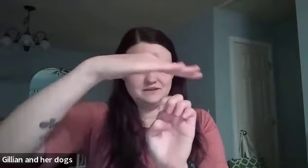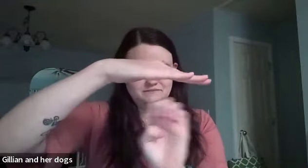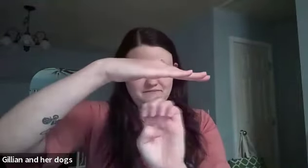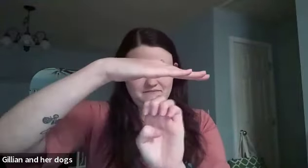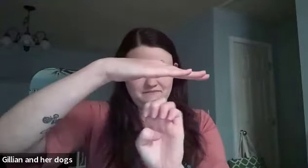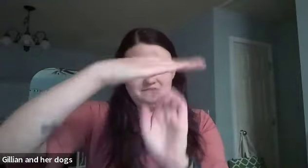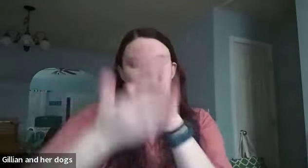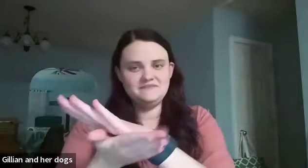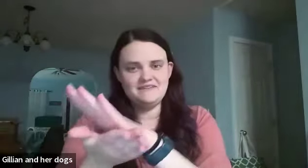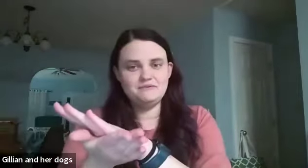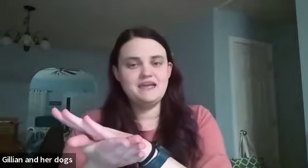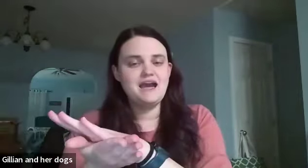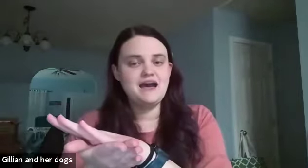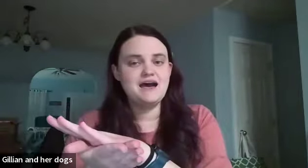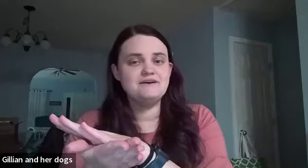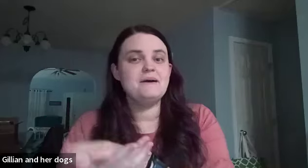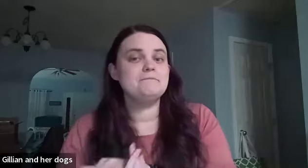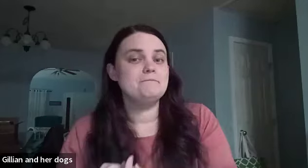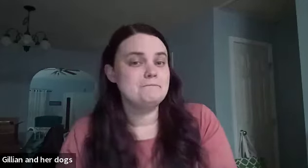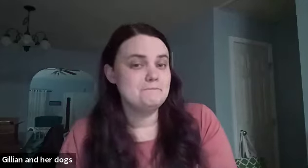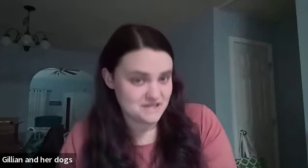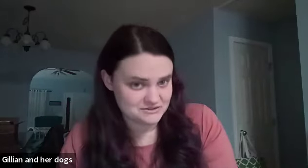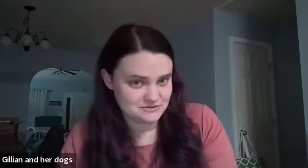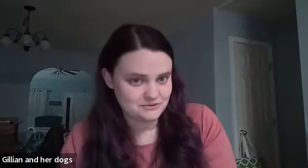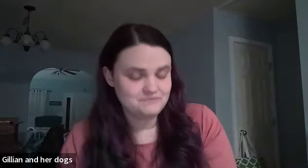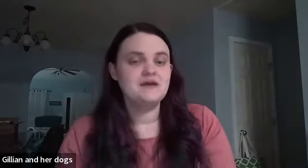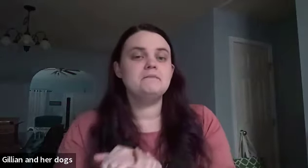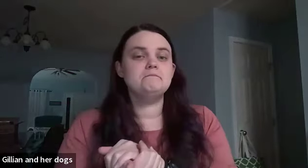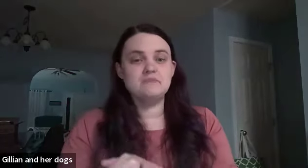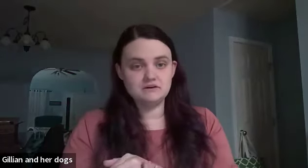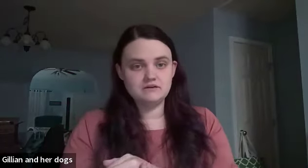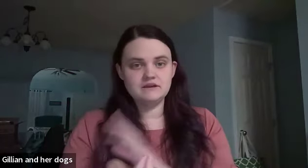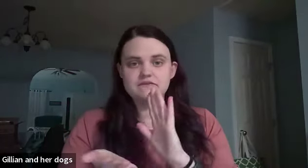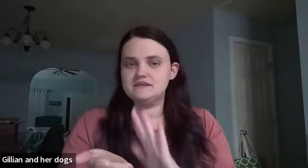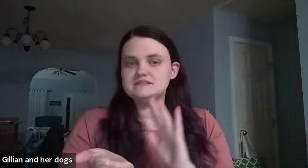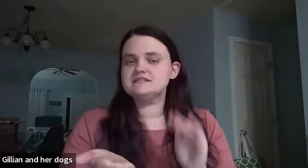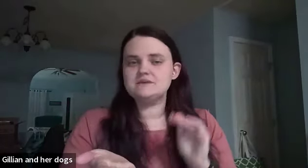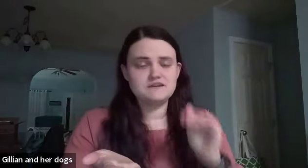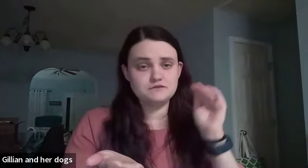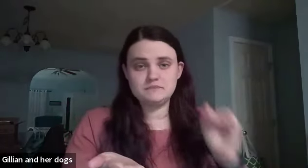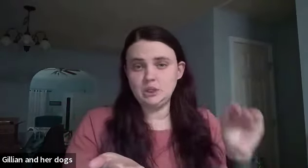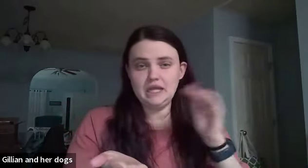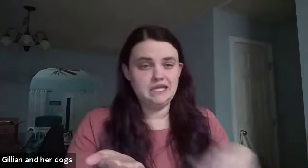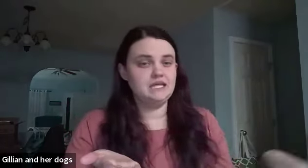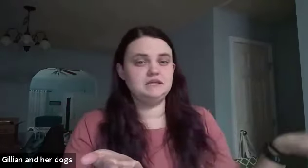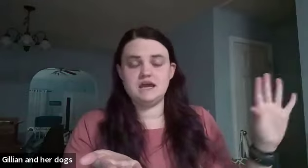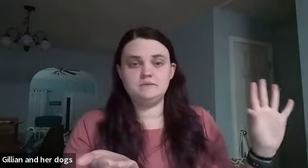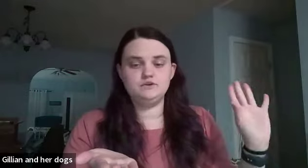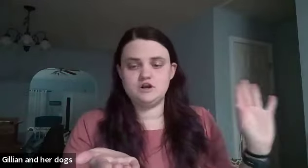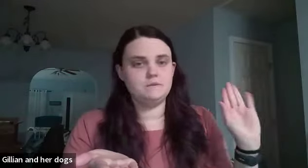So then we have middle school. Middle, this is the same sign for middle. Anytime you're talking